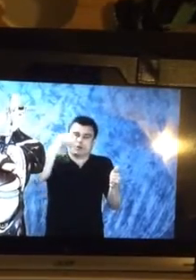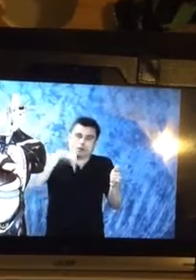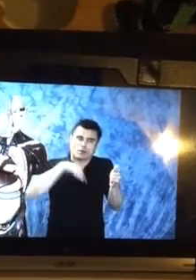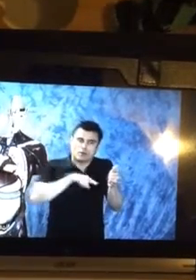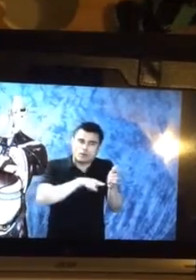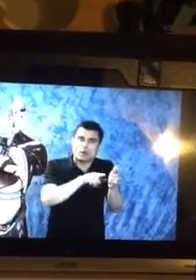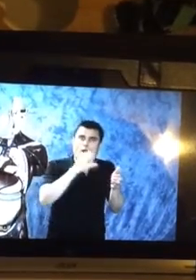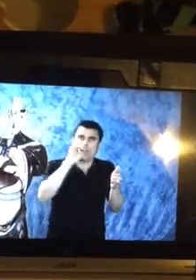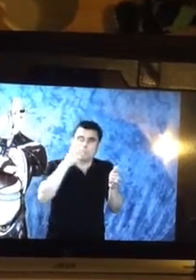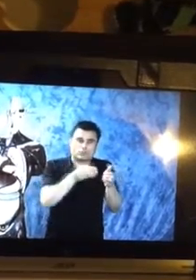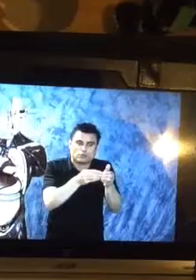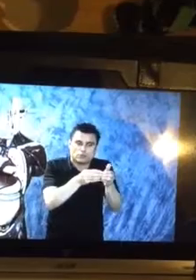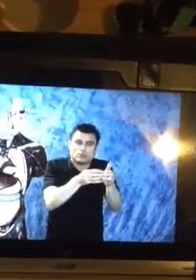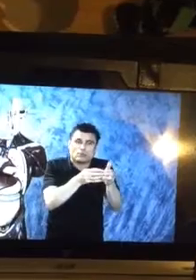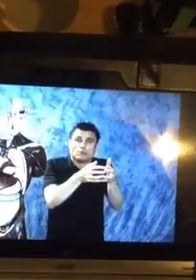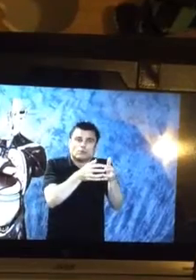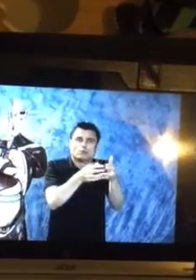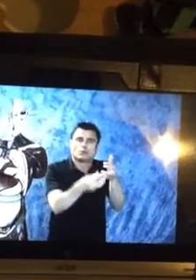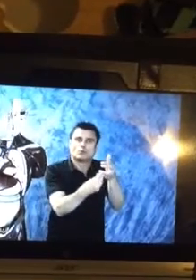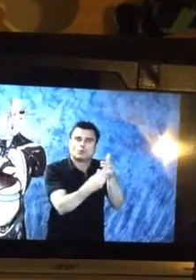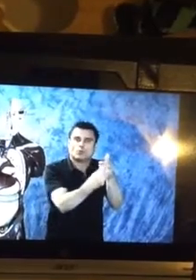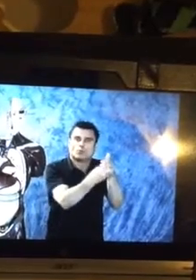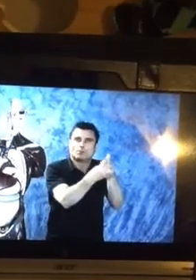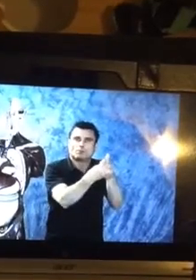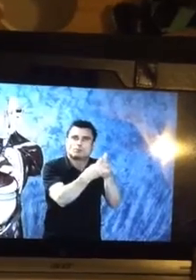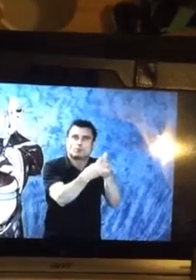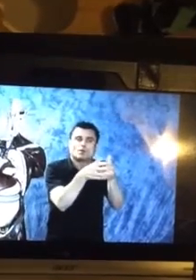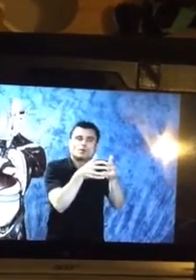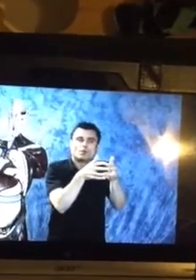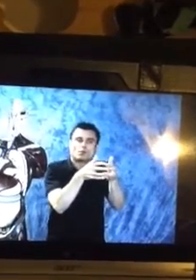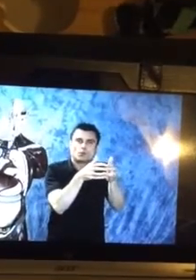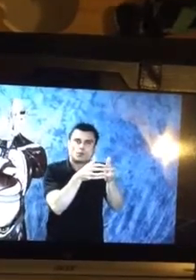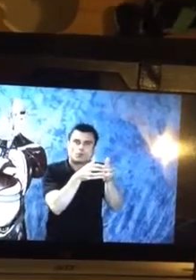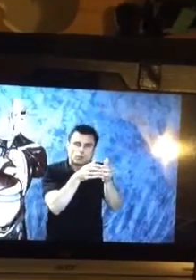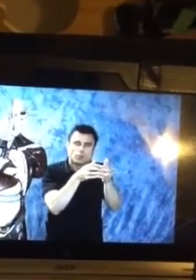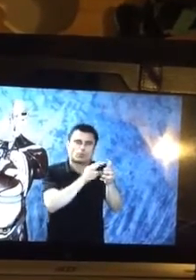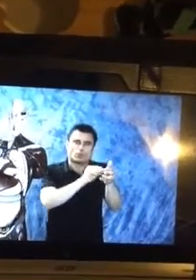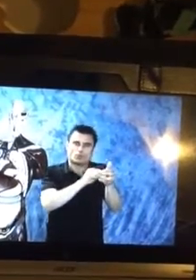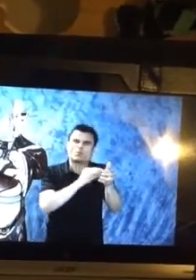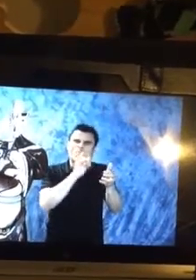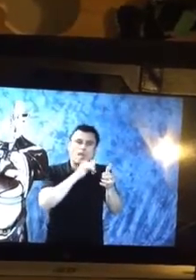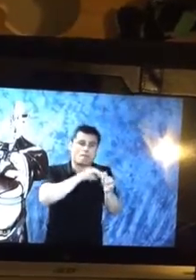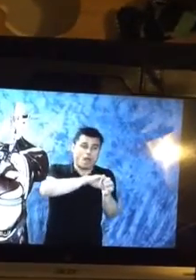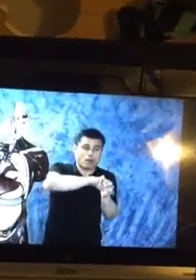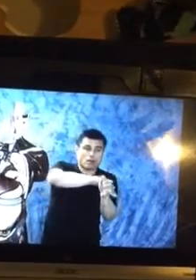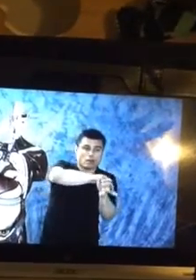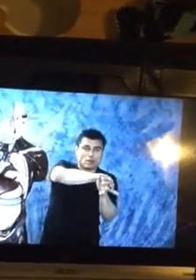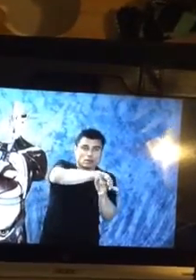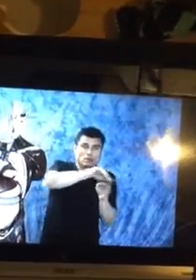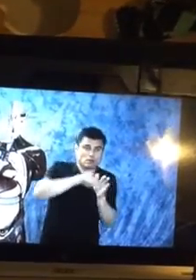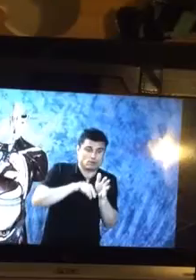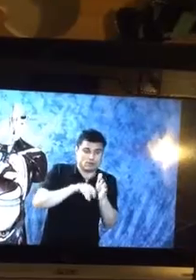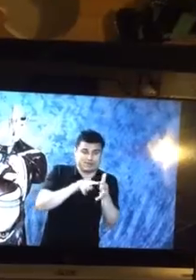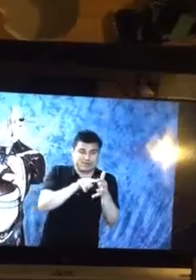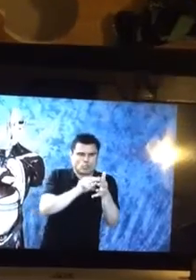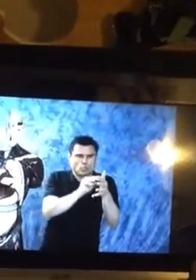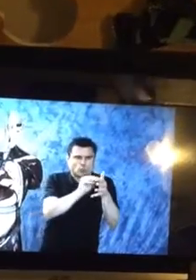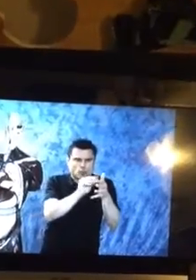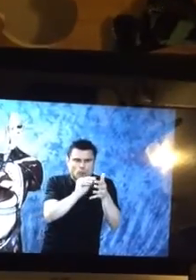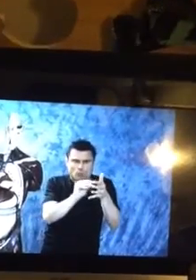carbon dioxide that was in the little bubbles, and then it goes out. So whenever you breathe in, all the little bubbles pop, and